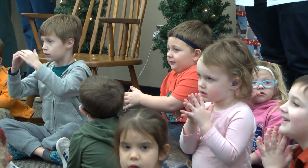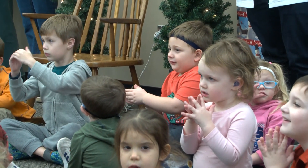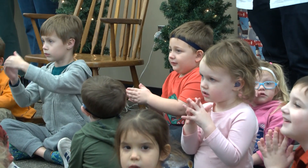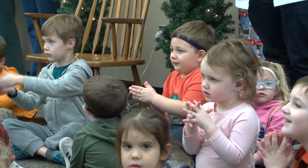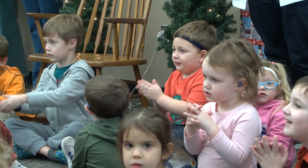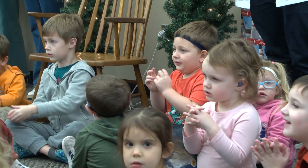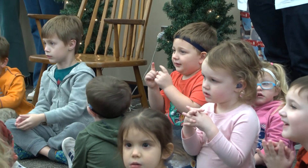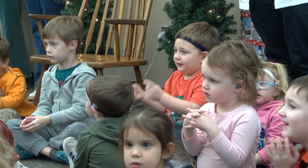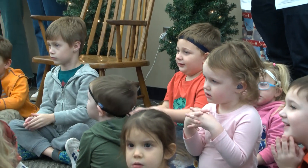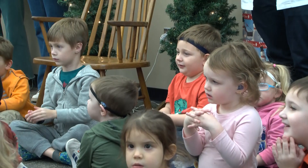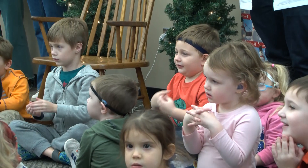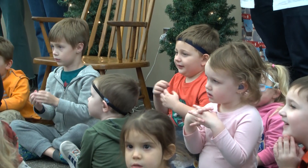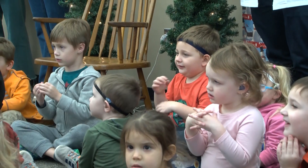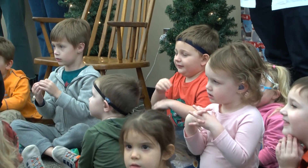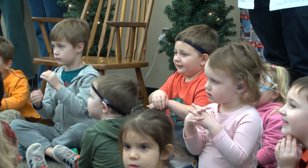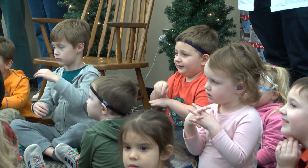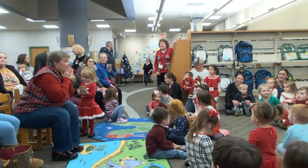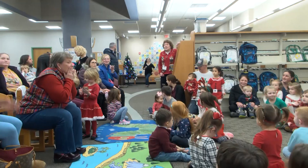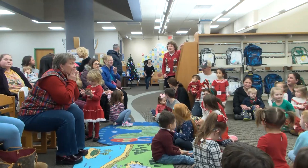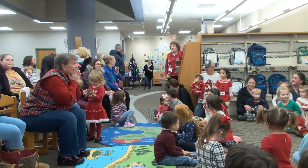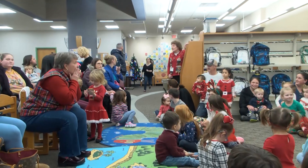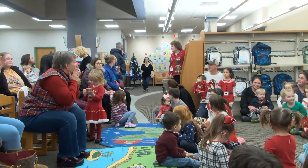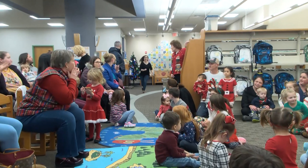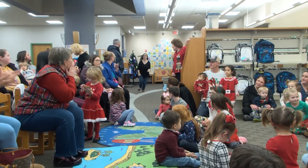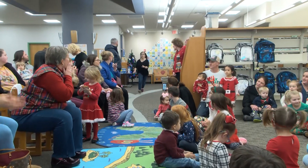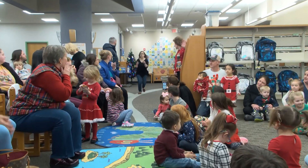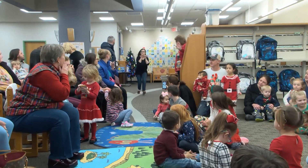guide my sleigh tonight?